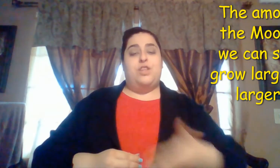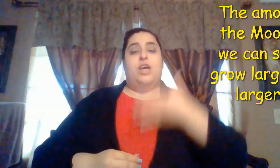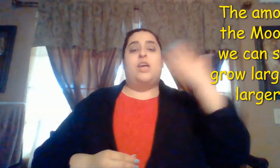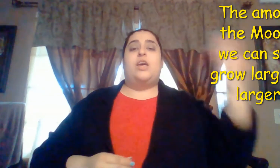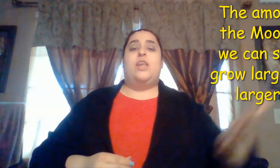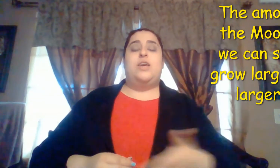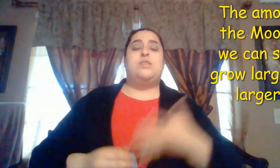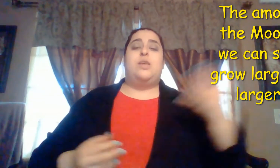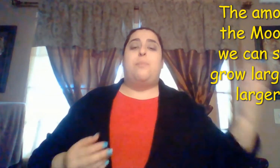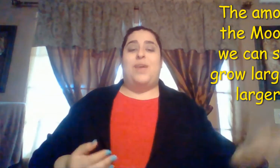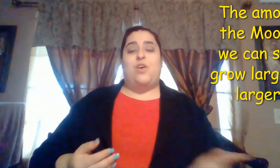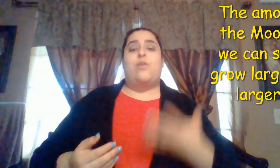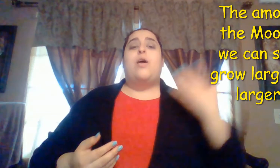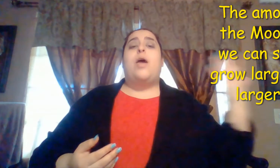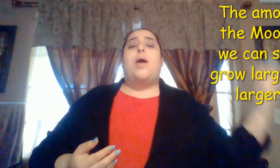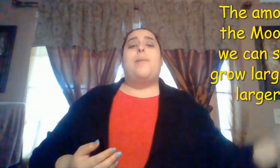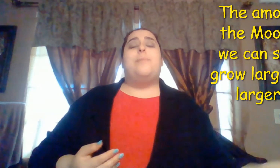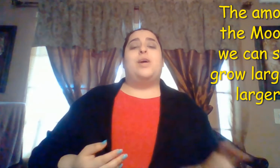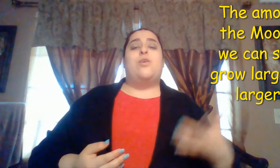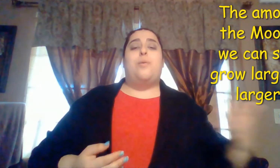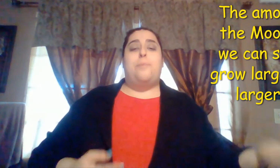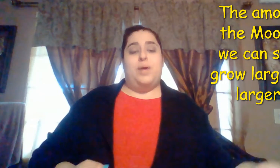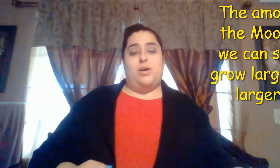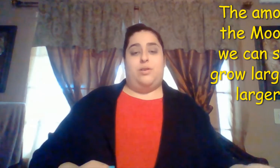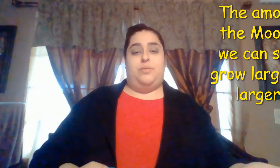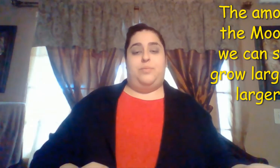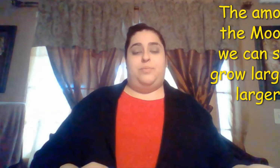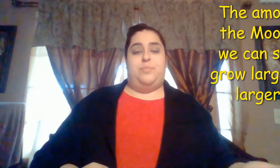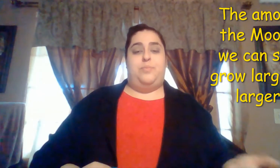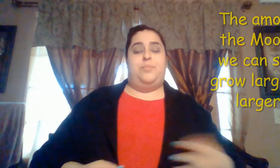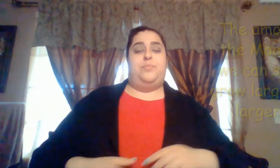day, and it keeps getting bigger and bigger and bigger.